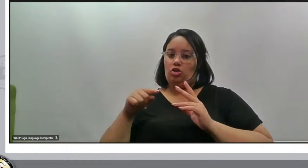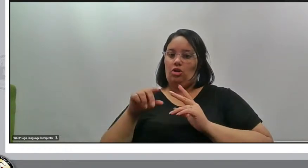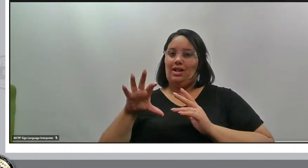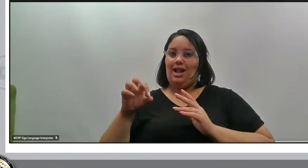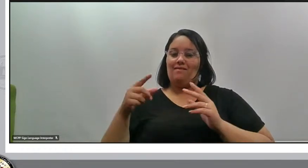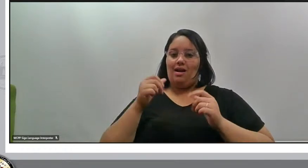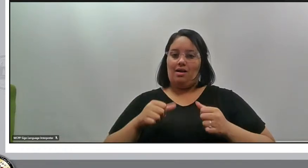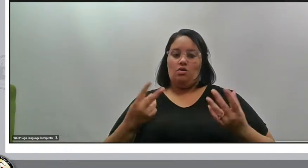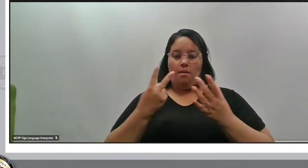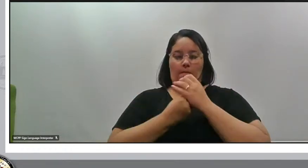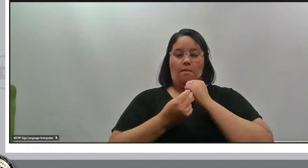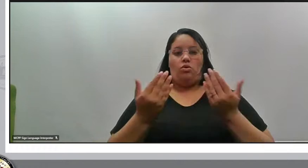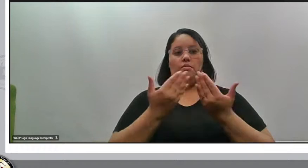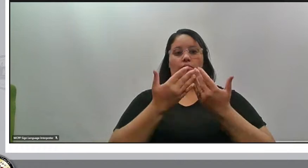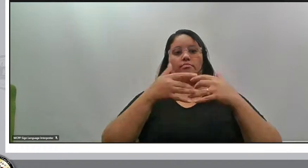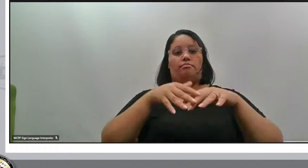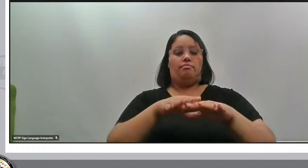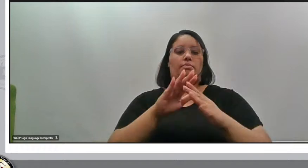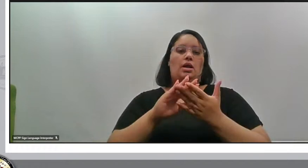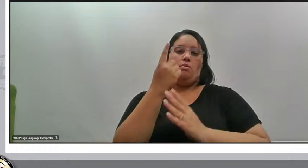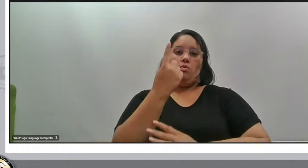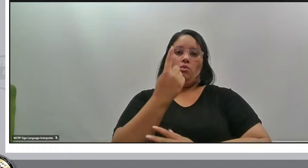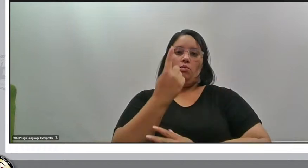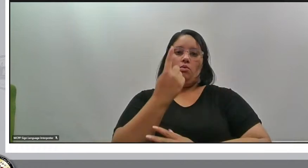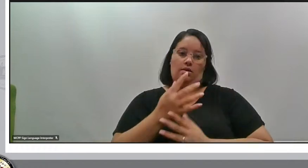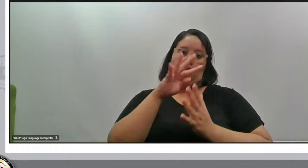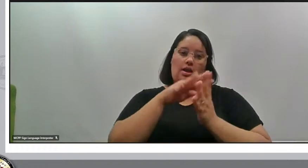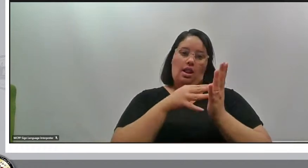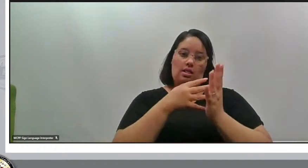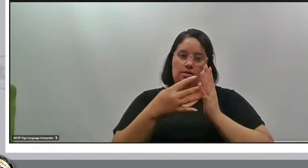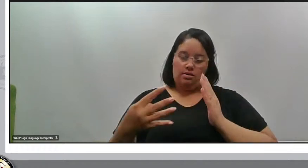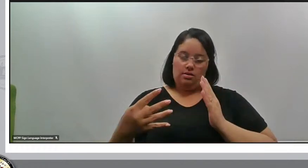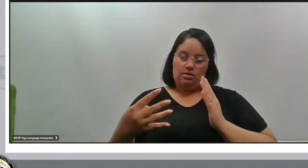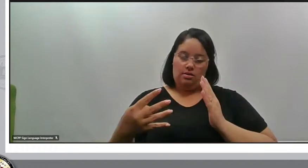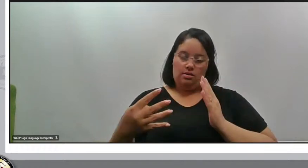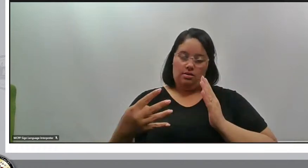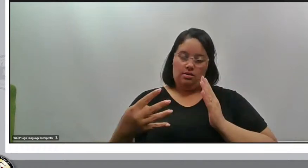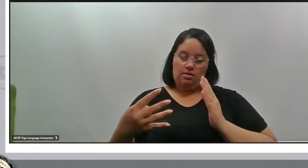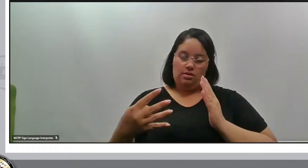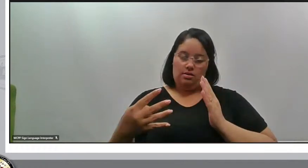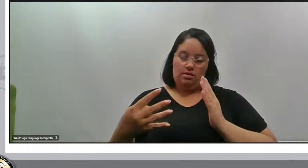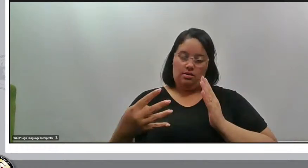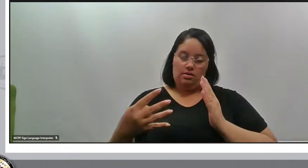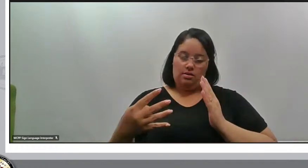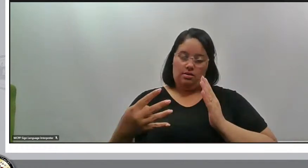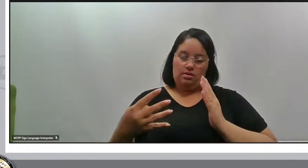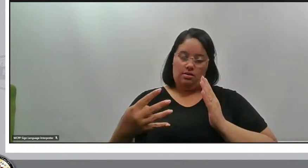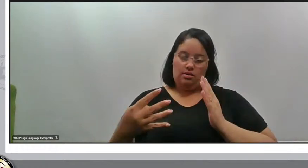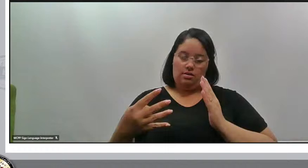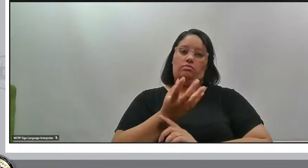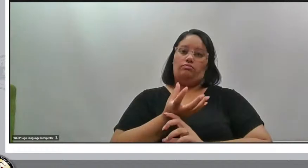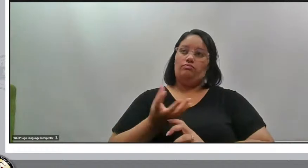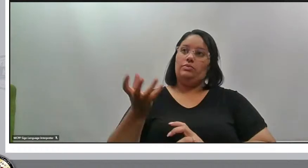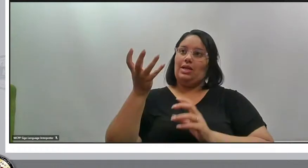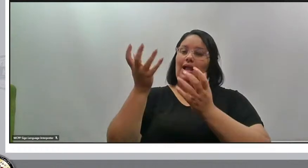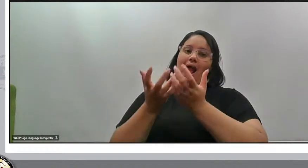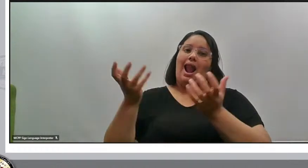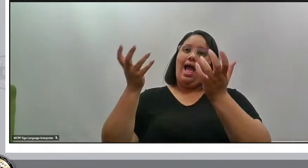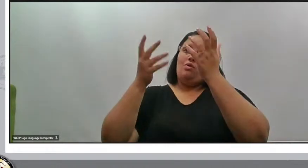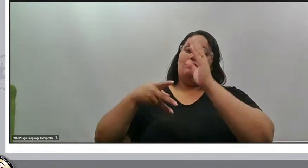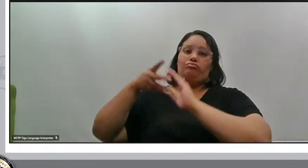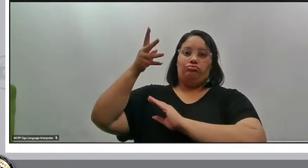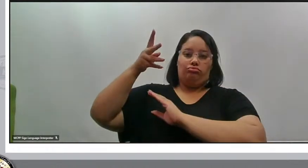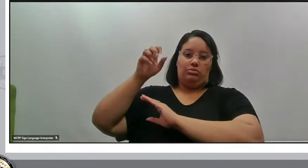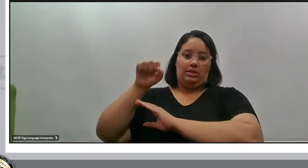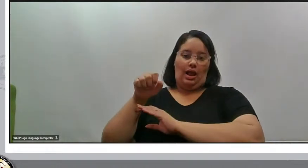one seamlessly to you and one calendar. And then the mailbox will also be in the cloud as part of